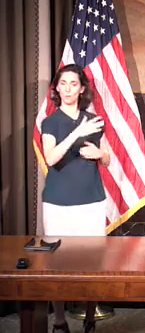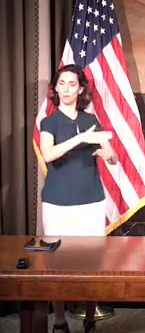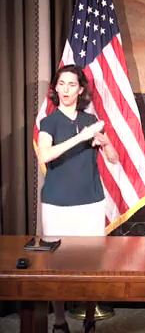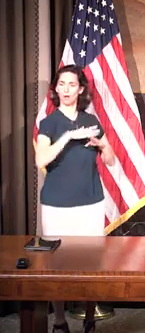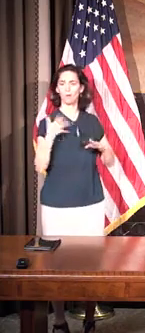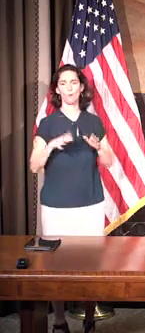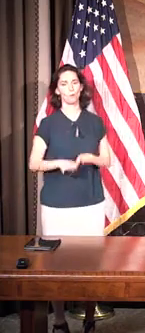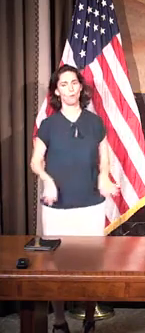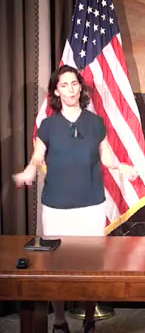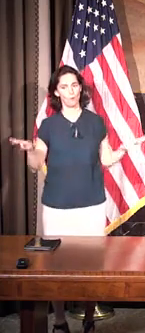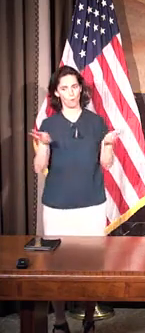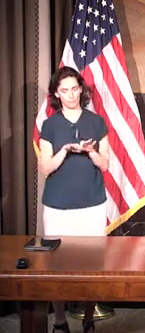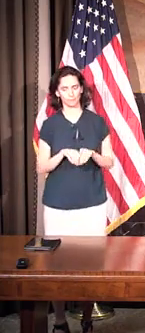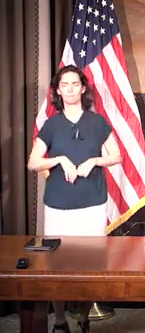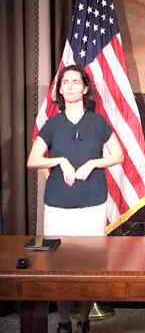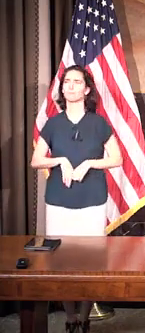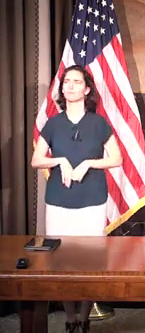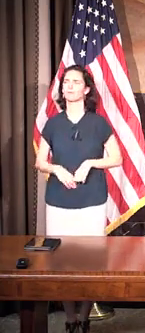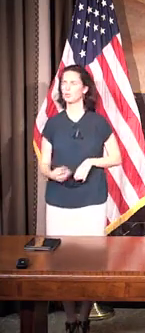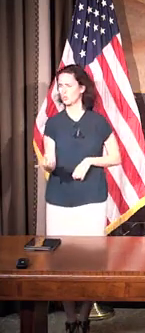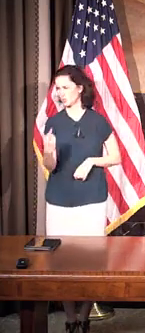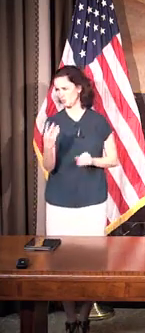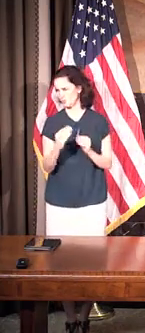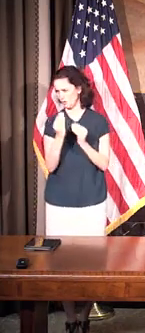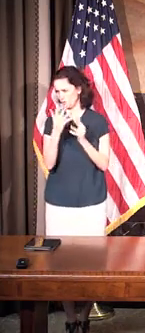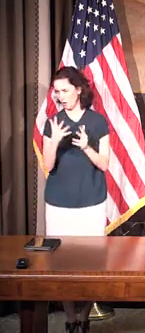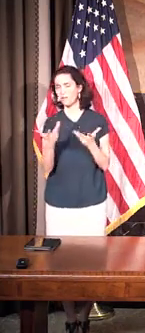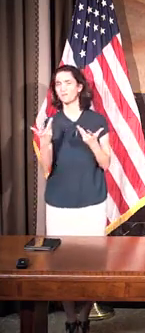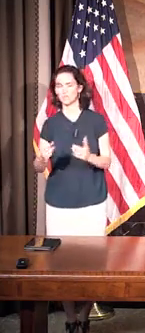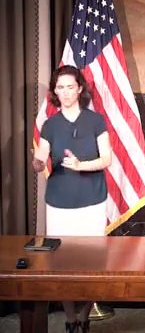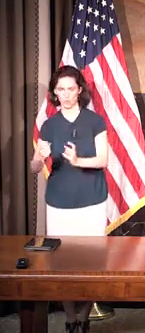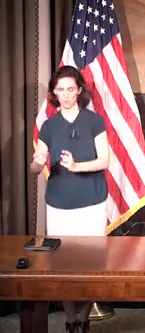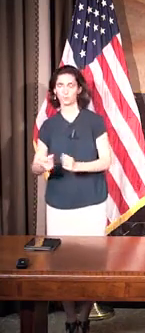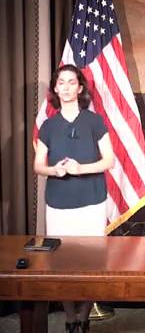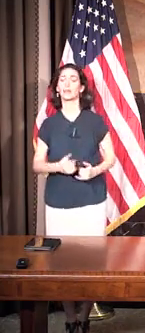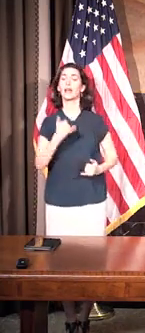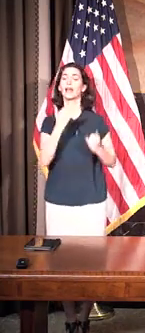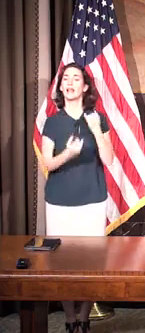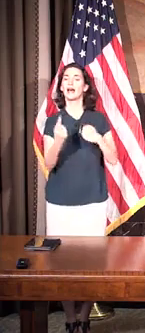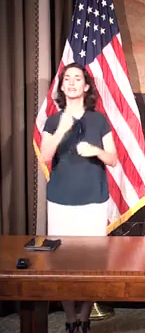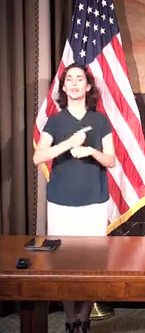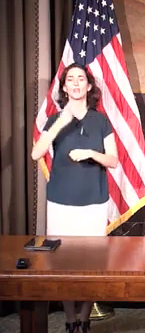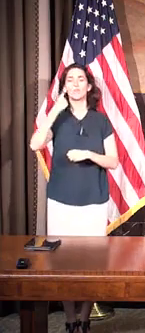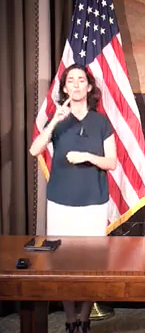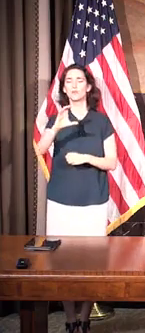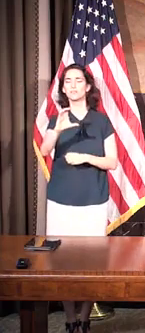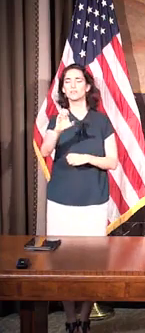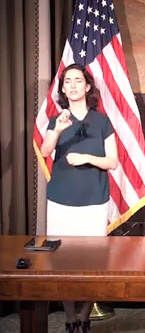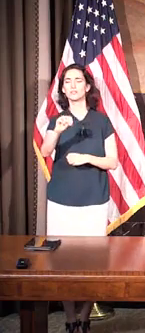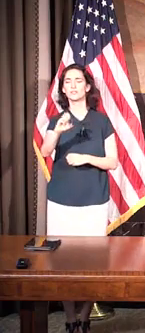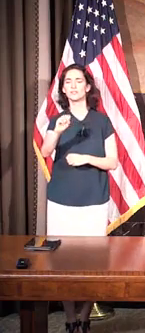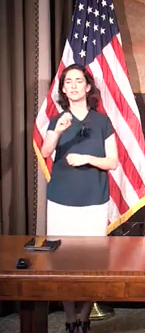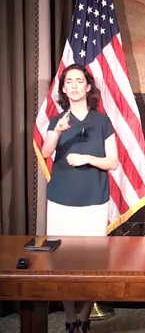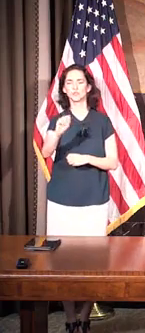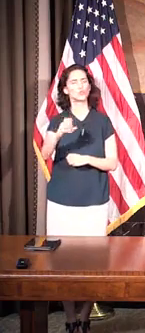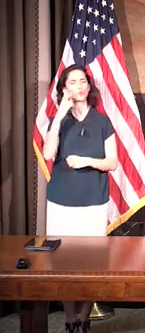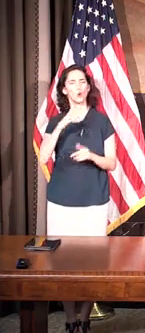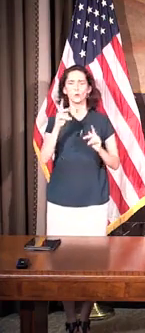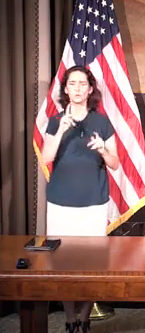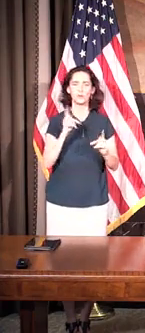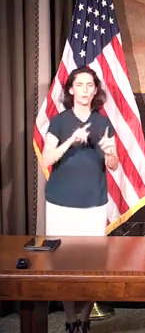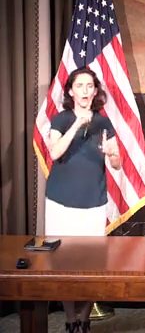things before I take questions. The last day to complete the census is now October the 5th, and I know there's some litigation and that date may